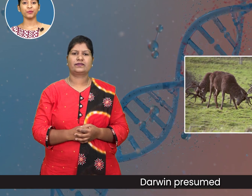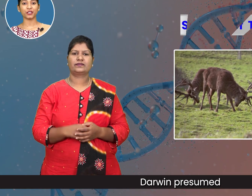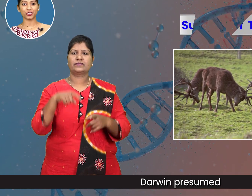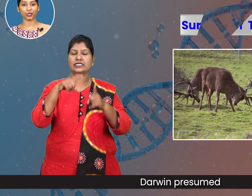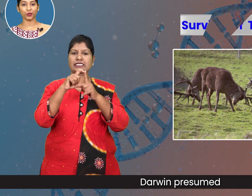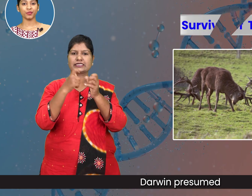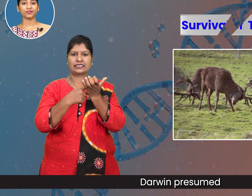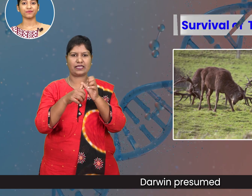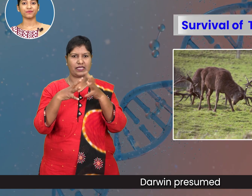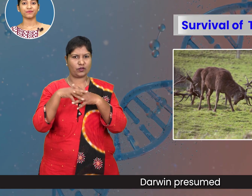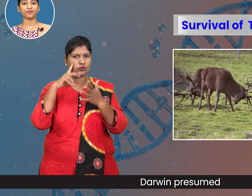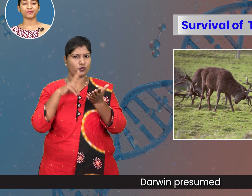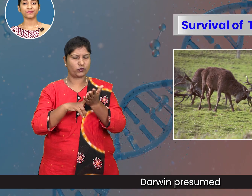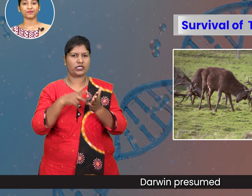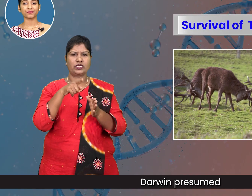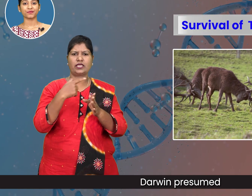Darwin presumed